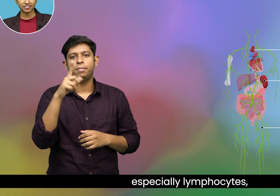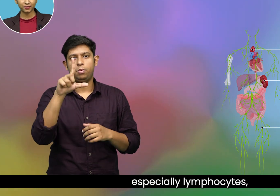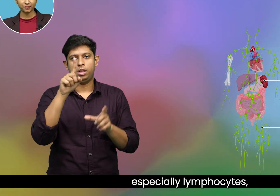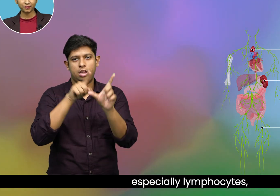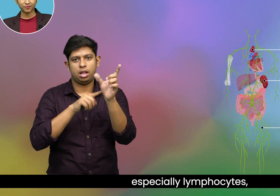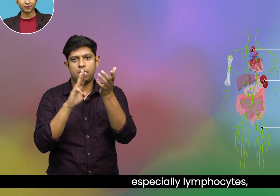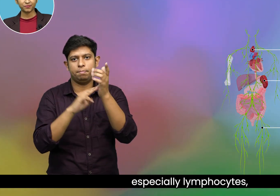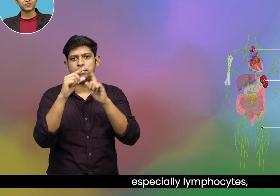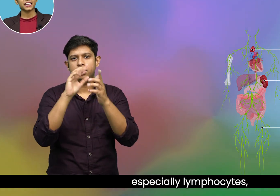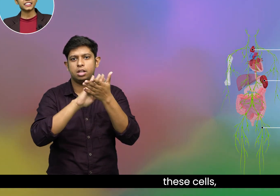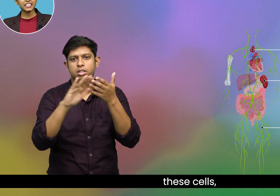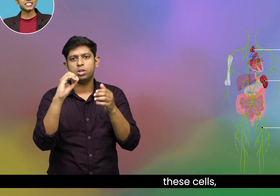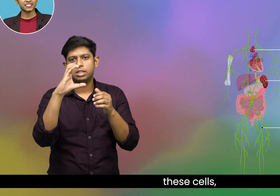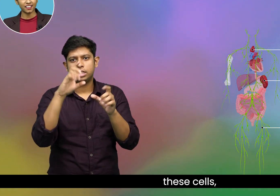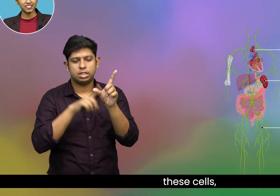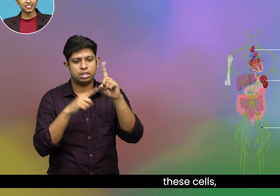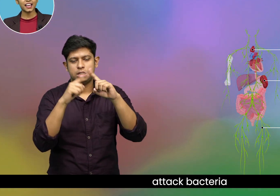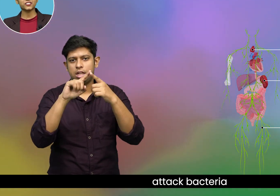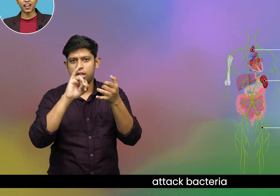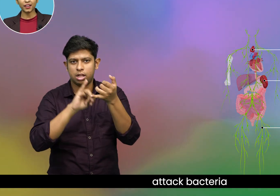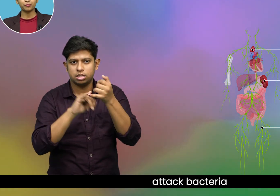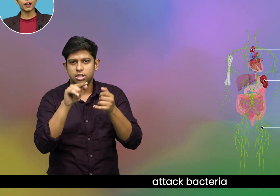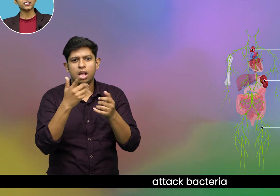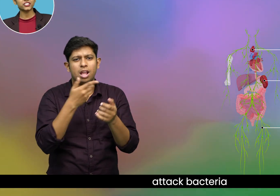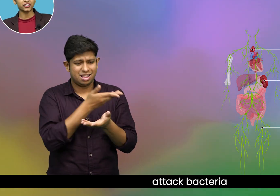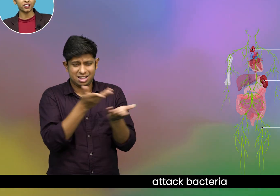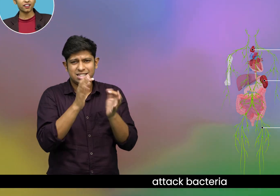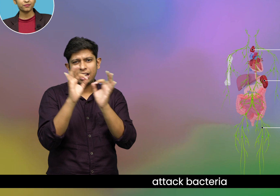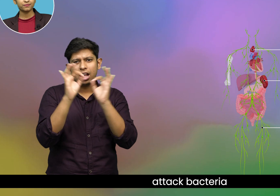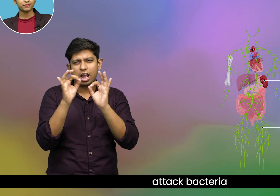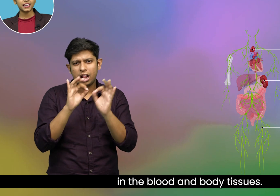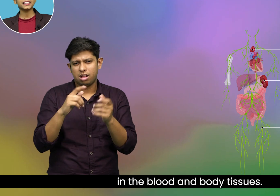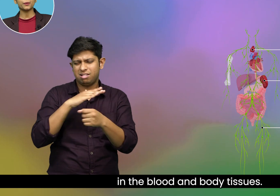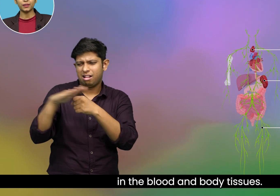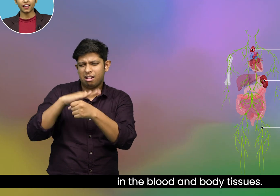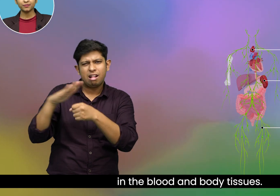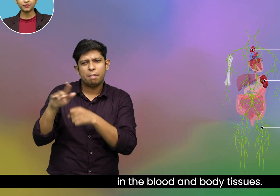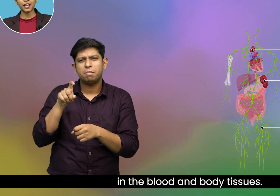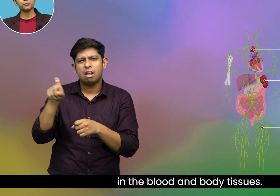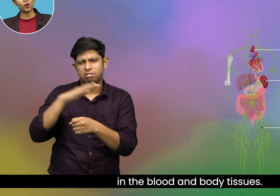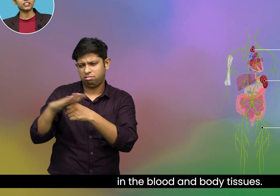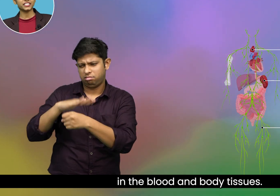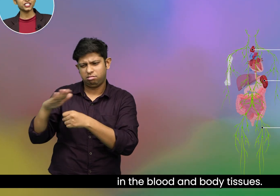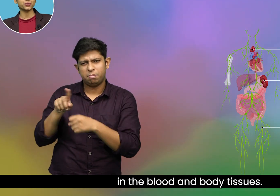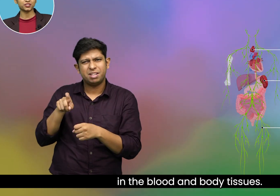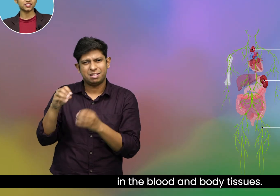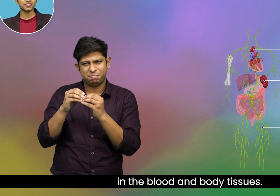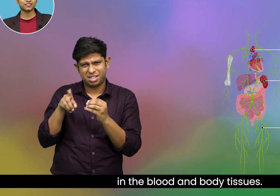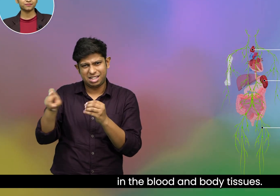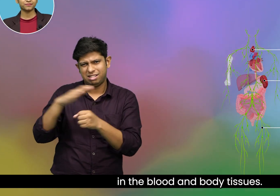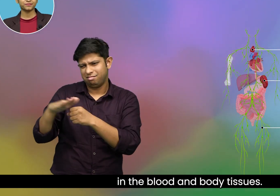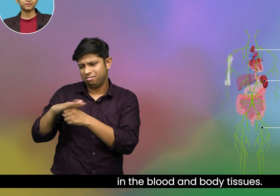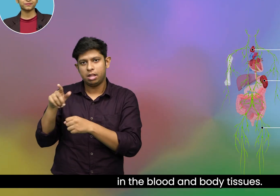lymphocytes. These cells attack bacteria in the blood and body